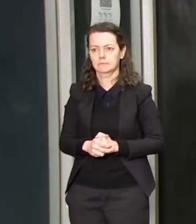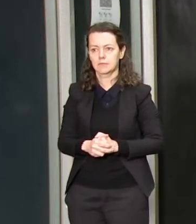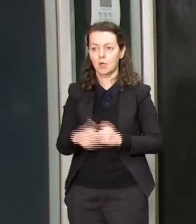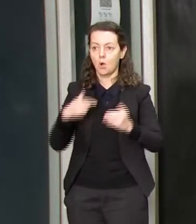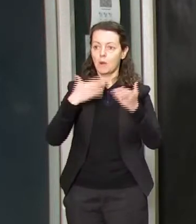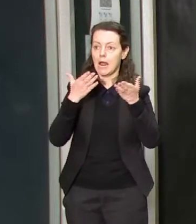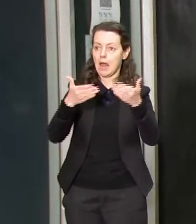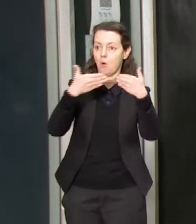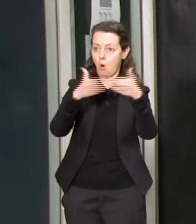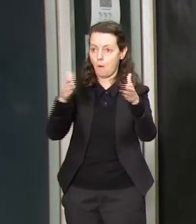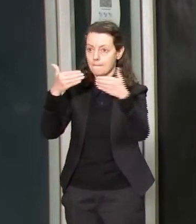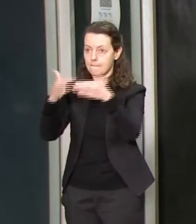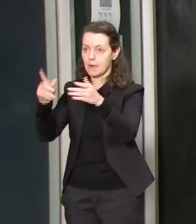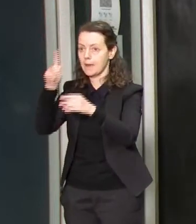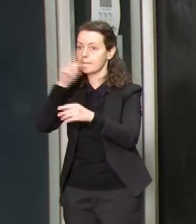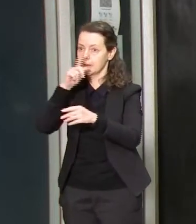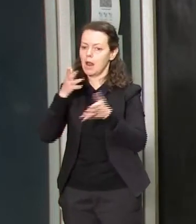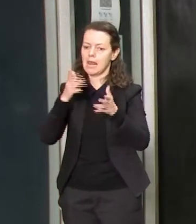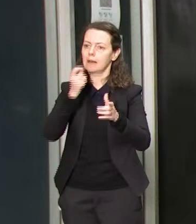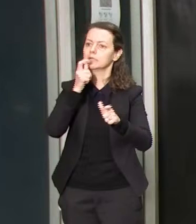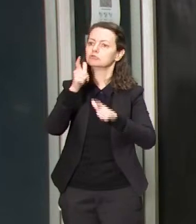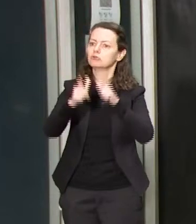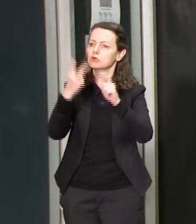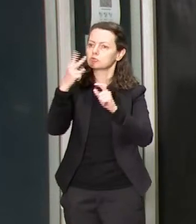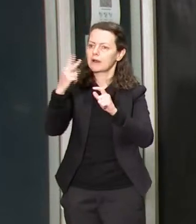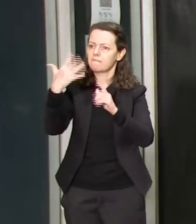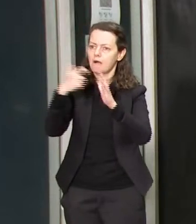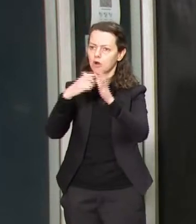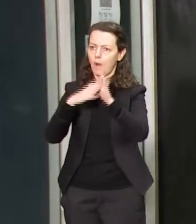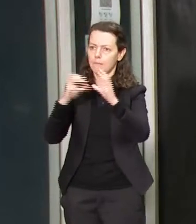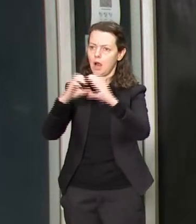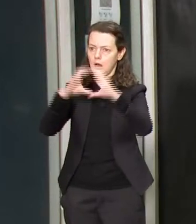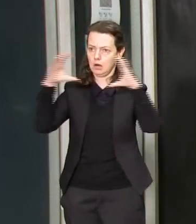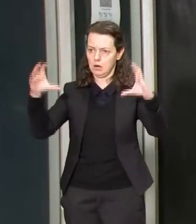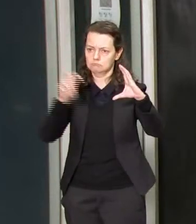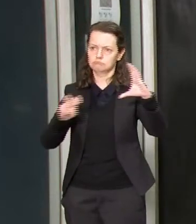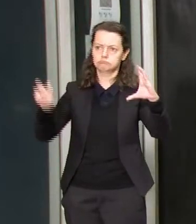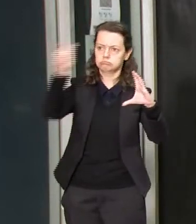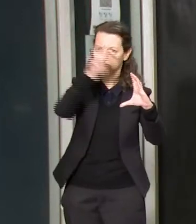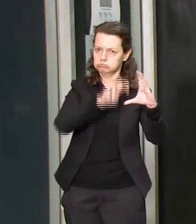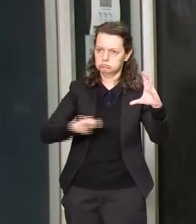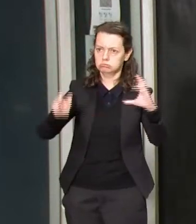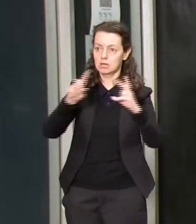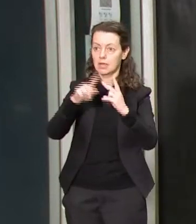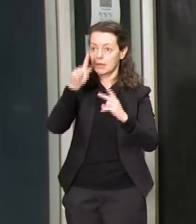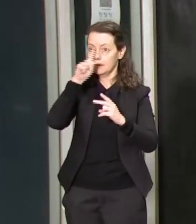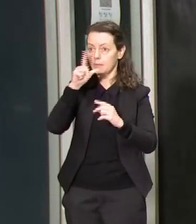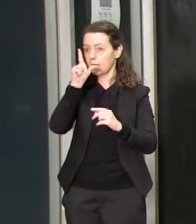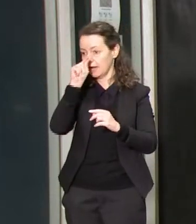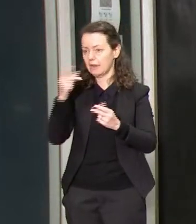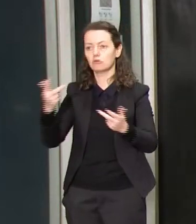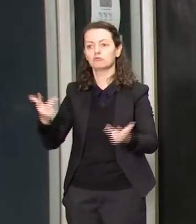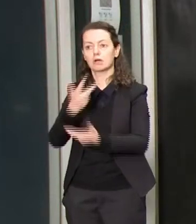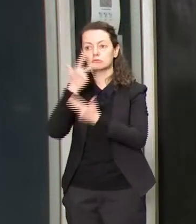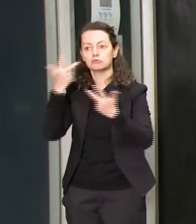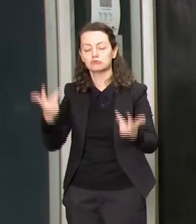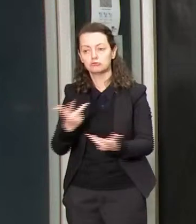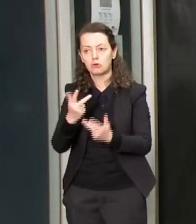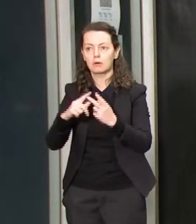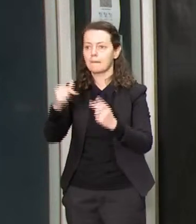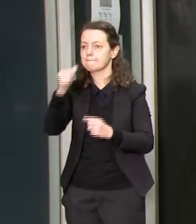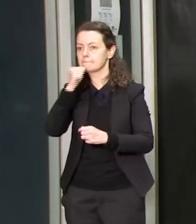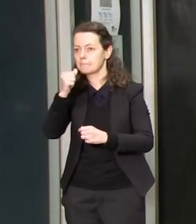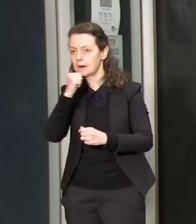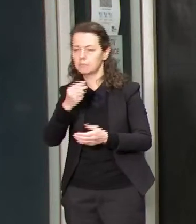city. People will be gathering outside. People will be dining in. People will be going shopping, getting married, and doing the things that they